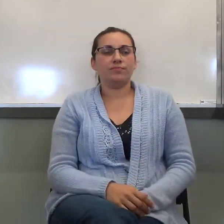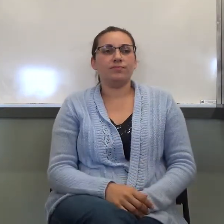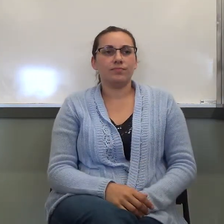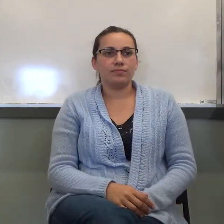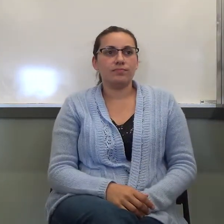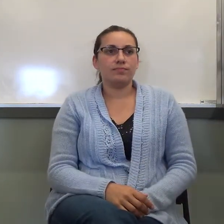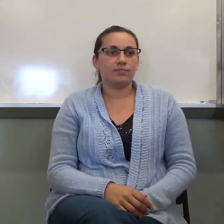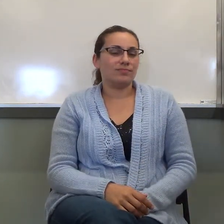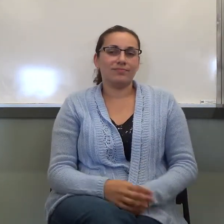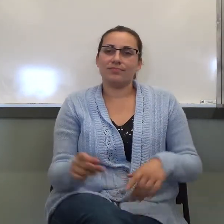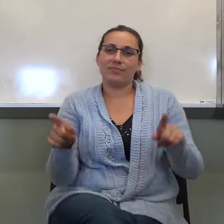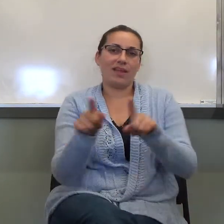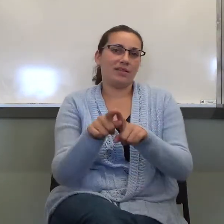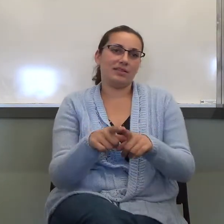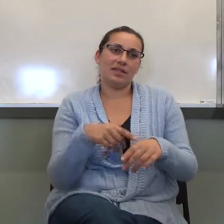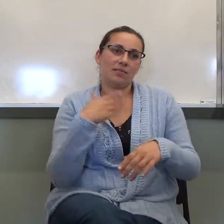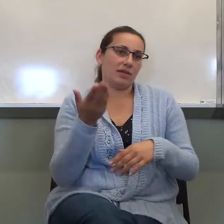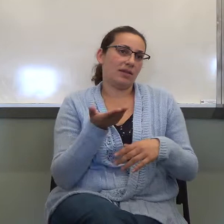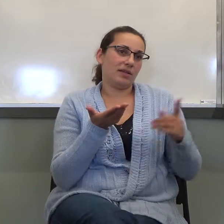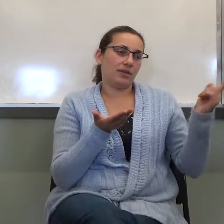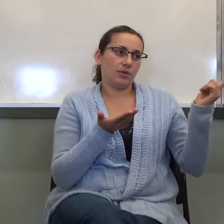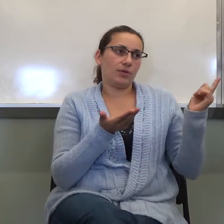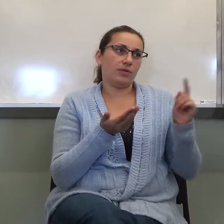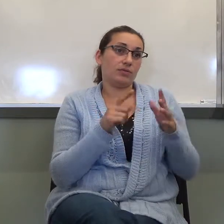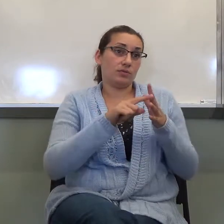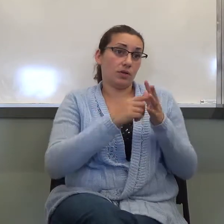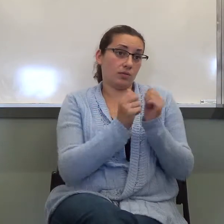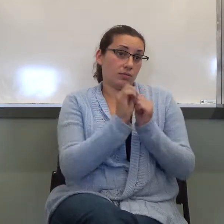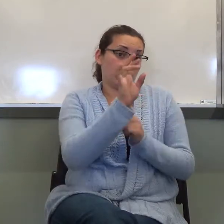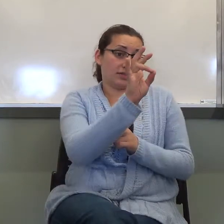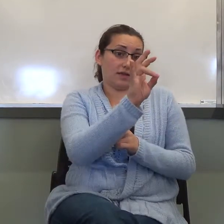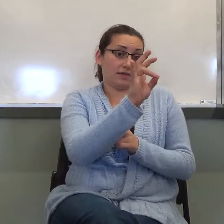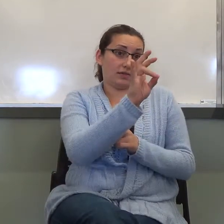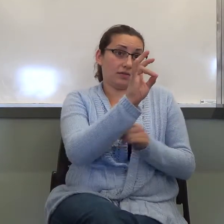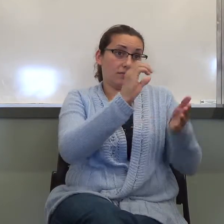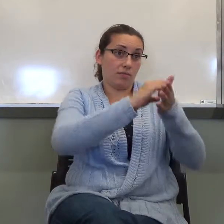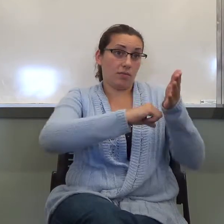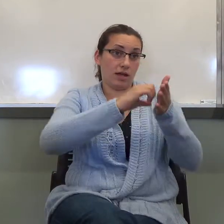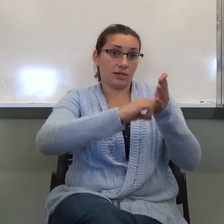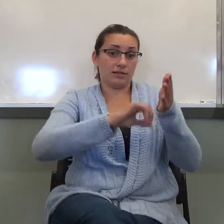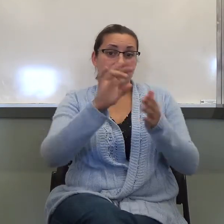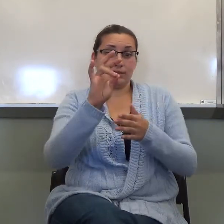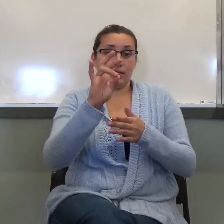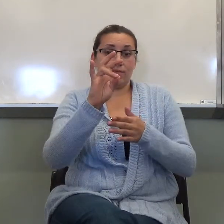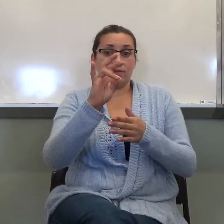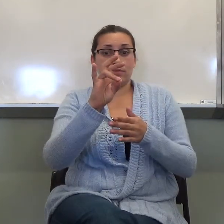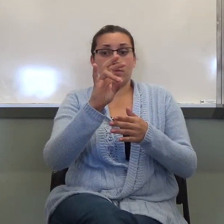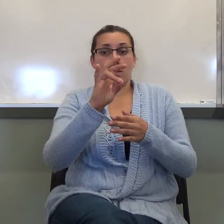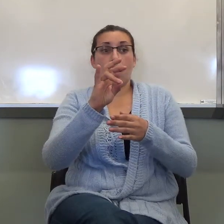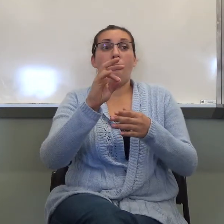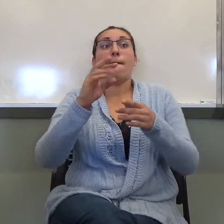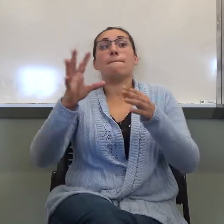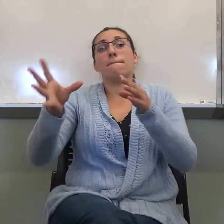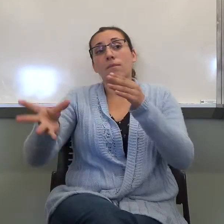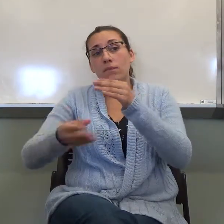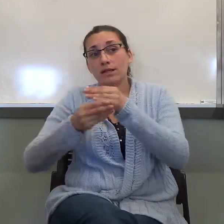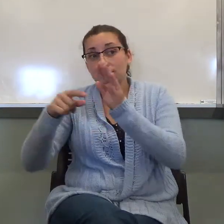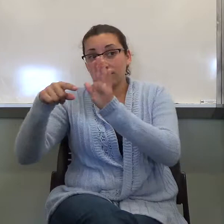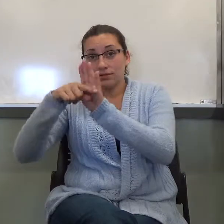the same thing happens over here. If we start with 7 minus 7 plus a minus 3, then I'm going to have to start